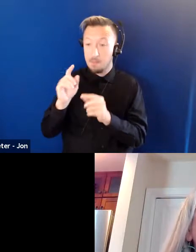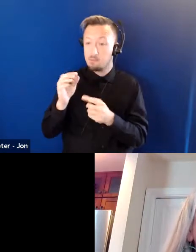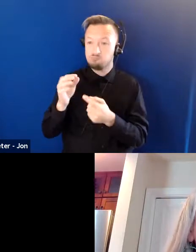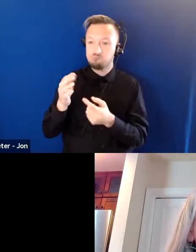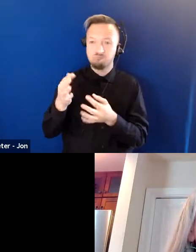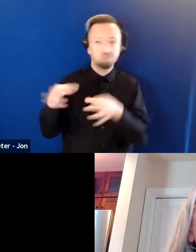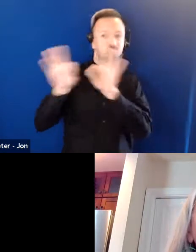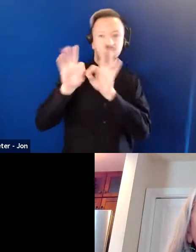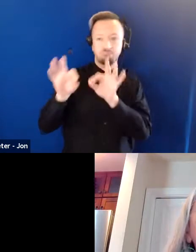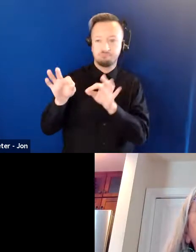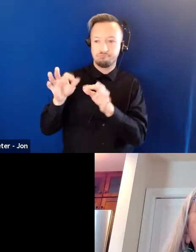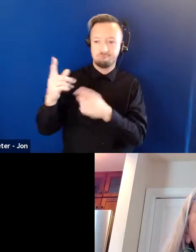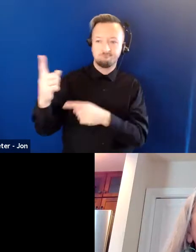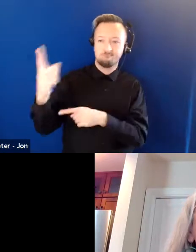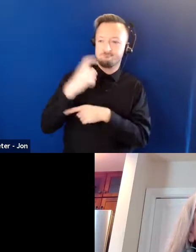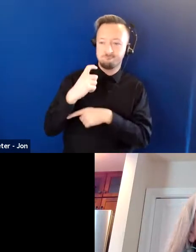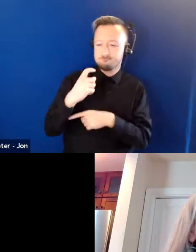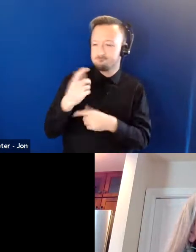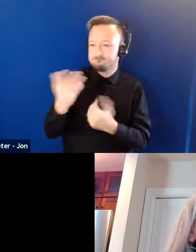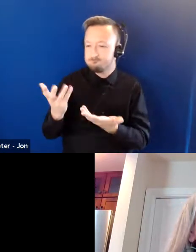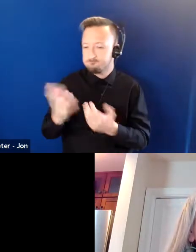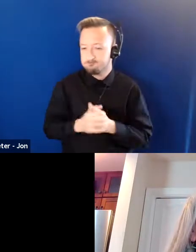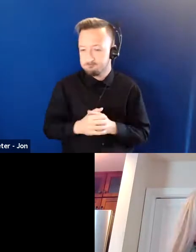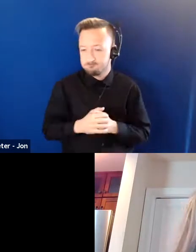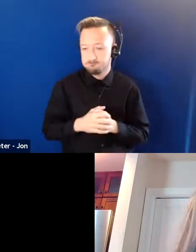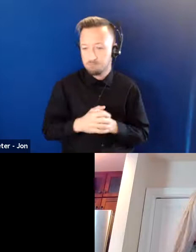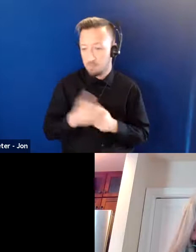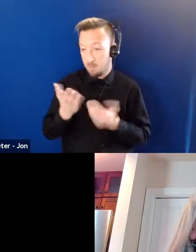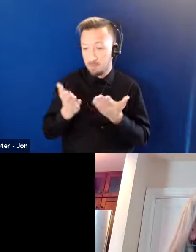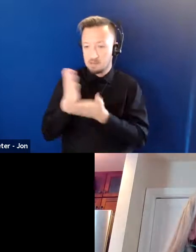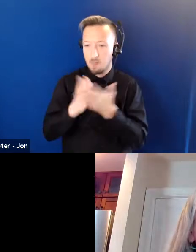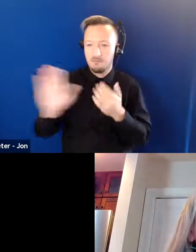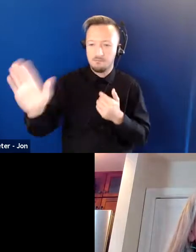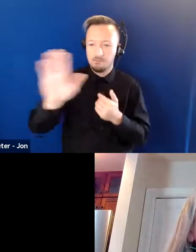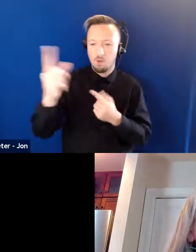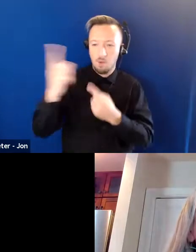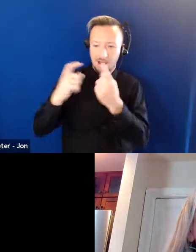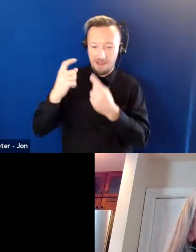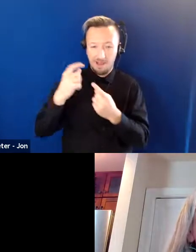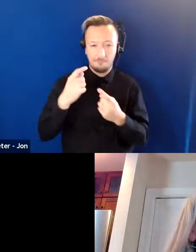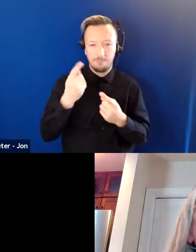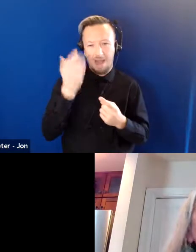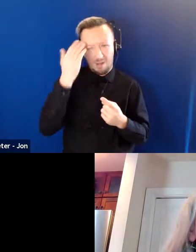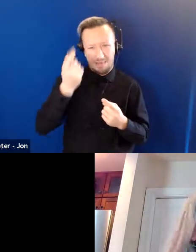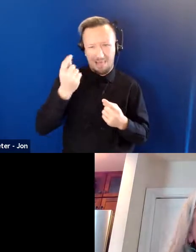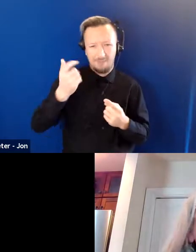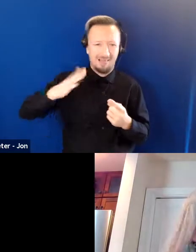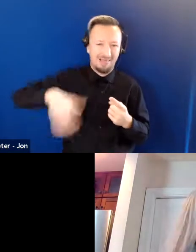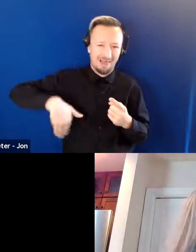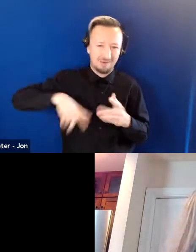questions that folks are asking of us that we can address. I know we got a little late started, but which